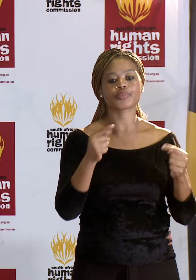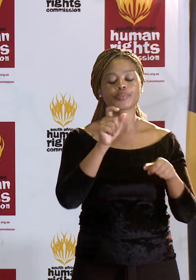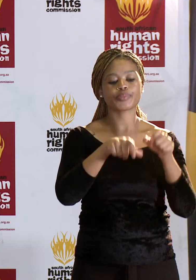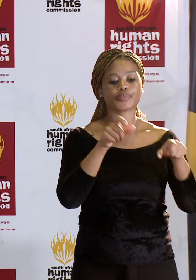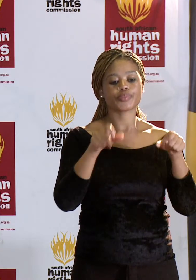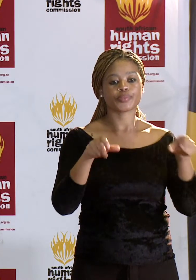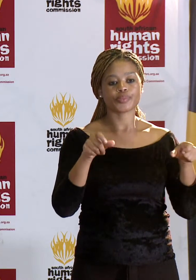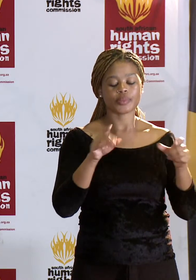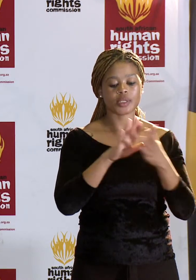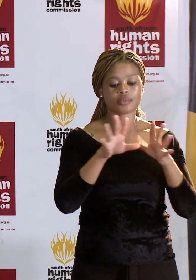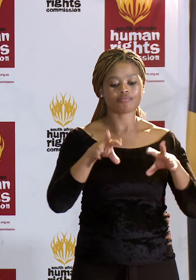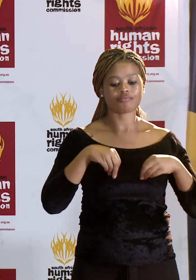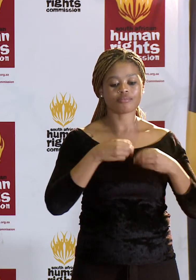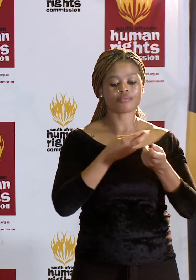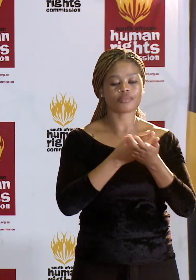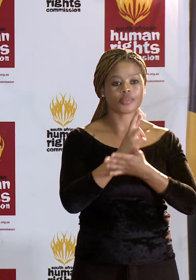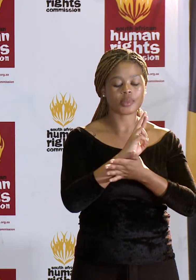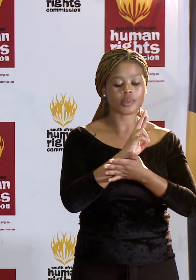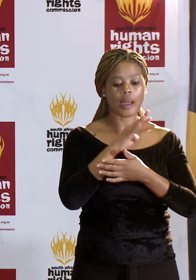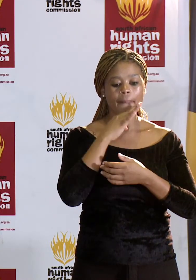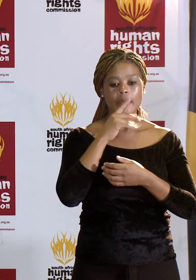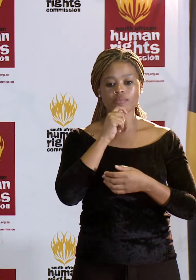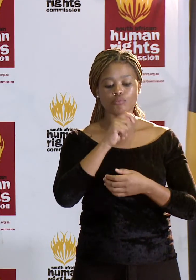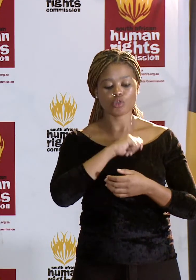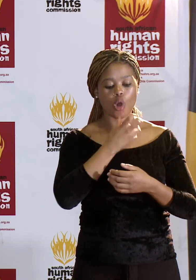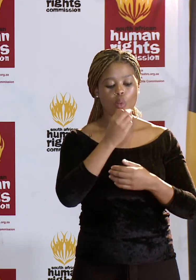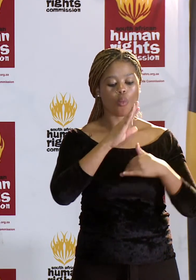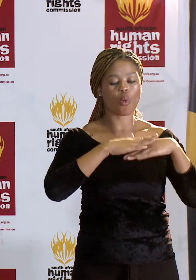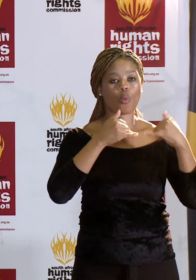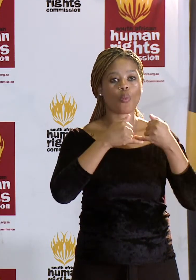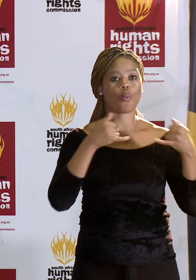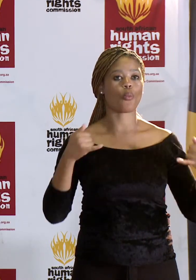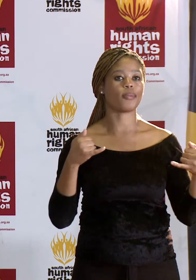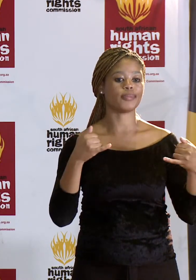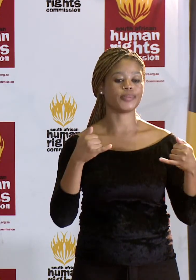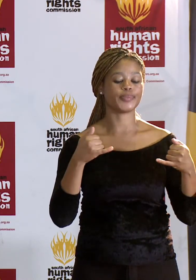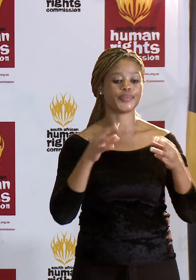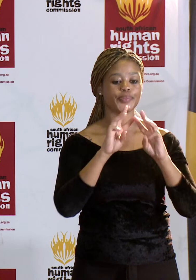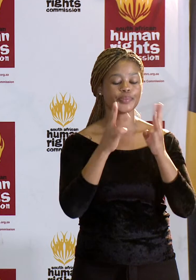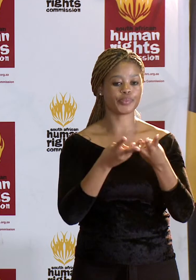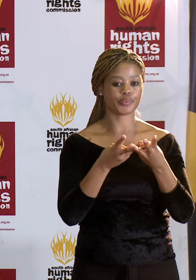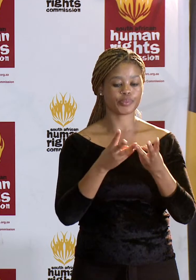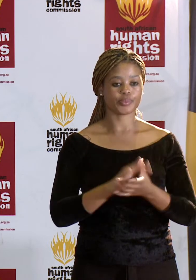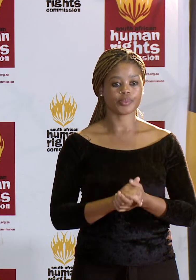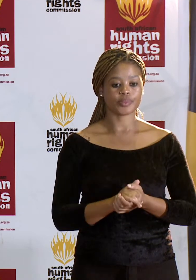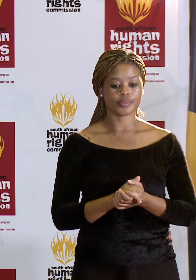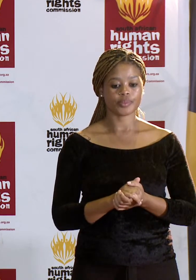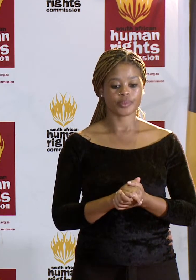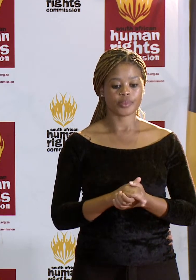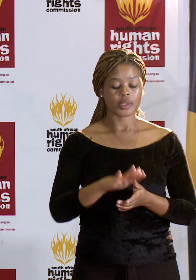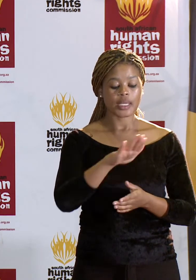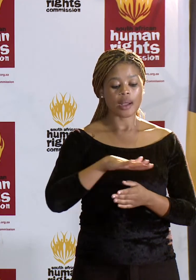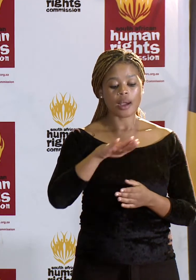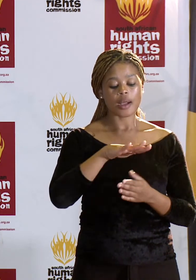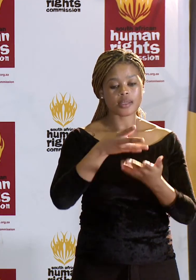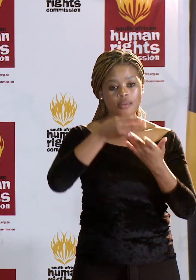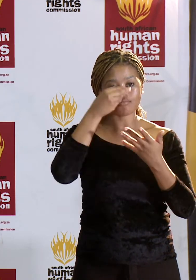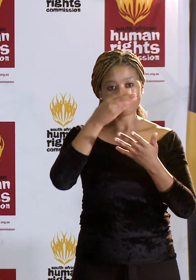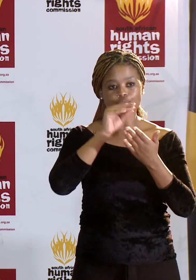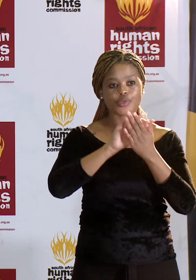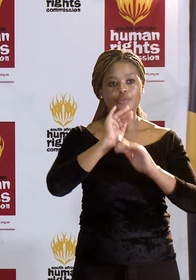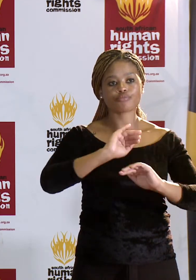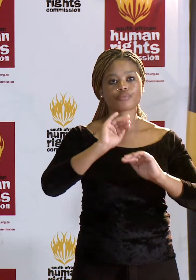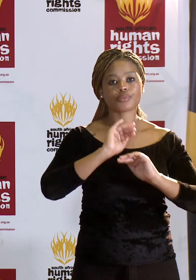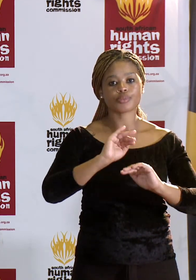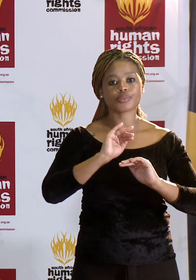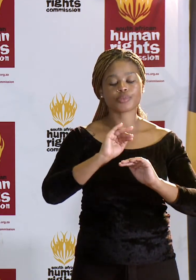and respecting their rights, whether in the real or online world. As a space of learning and teaching in the university,